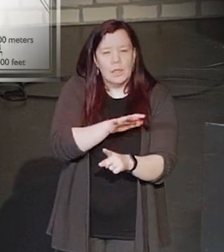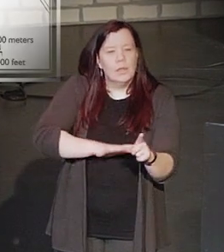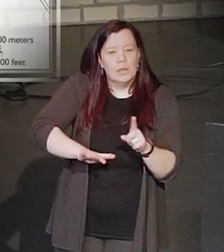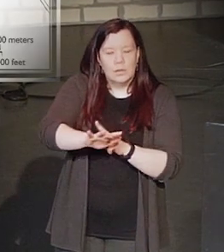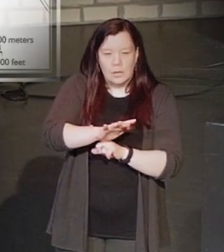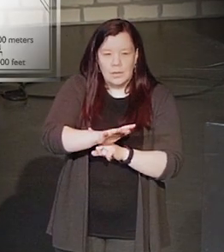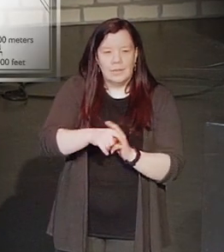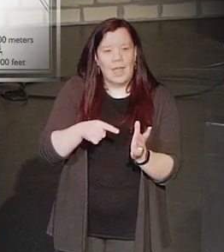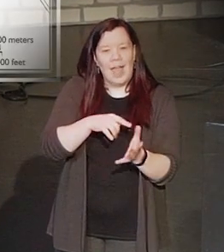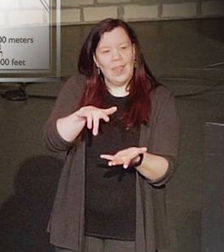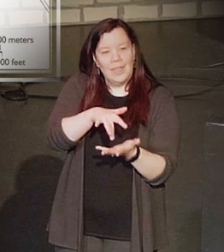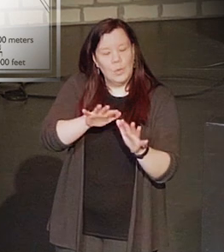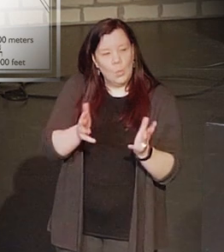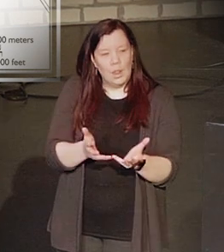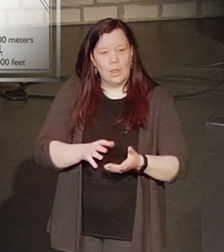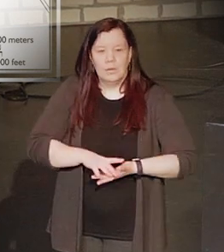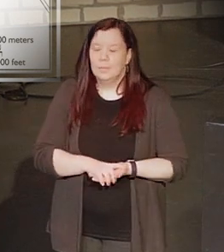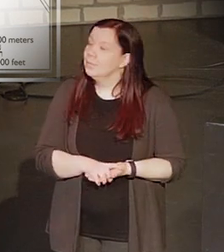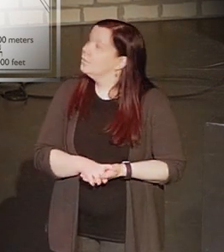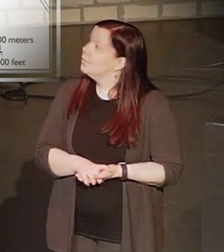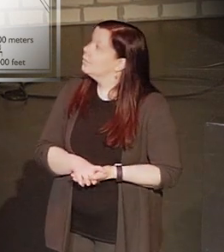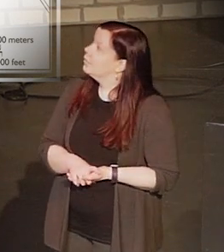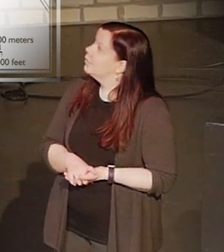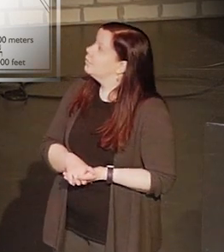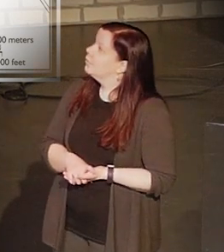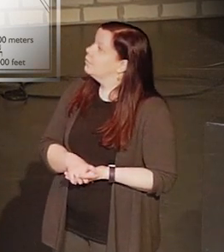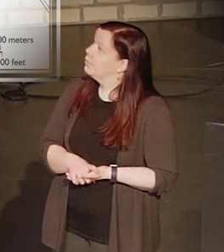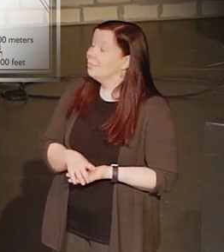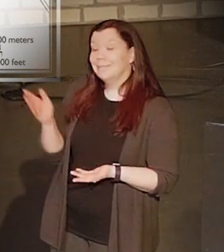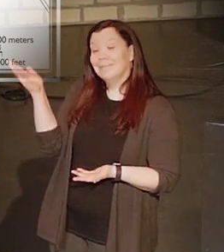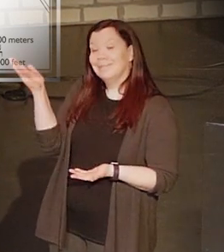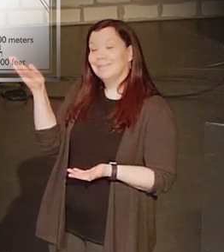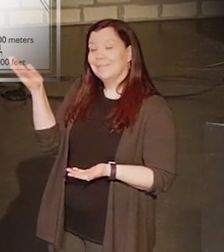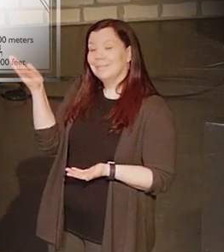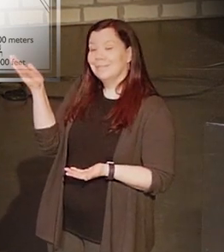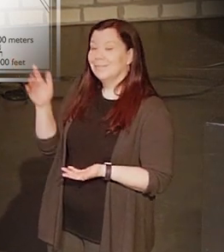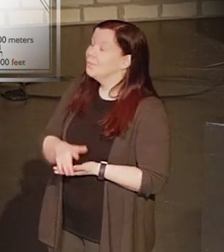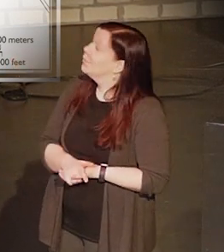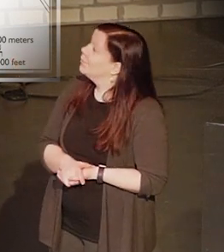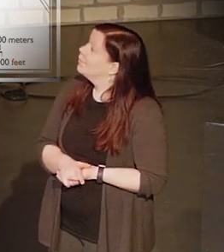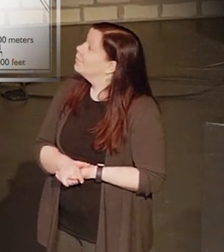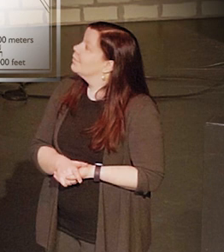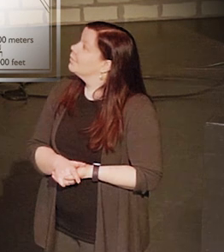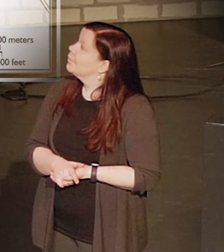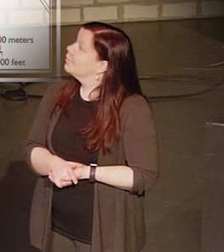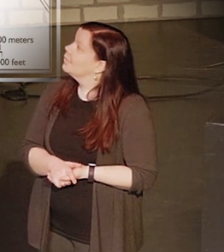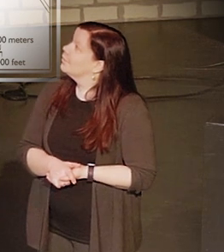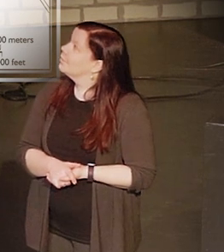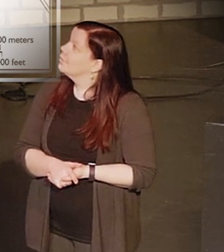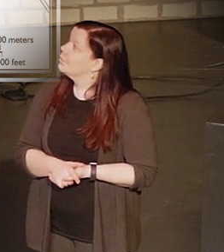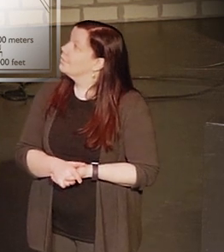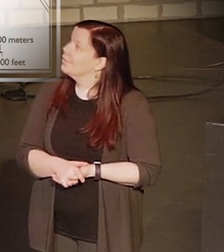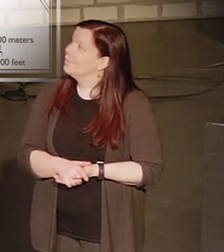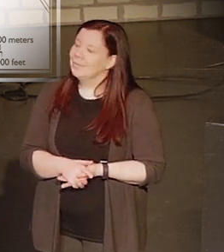the Athenian world. We have a map here of Athens, and of course our eyes are